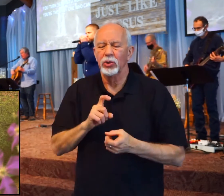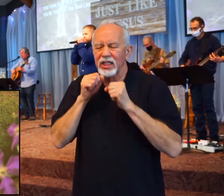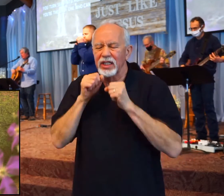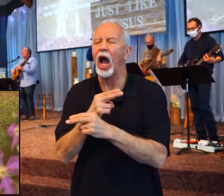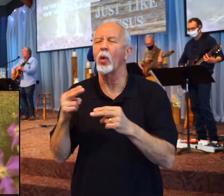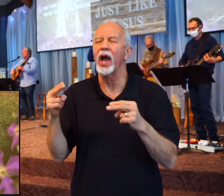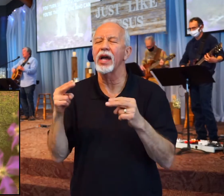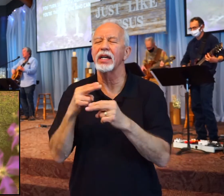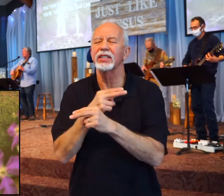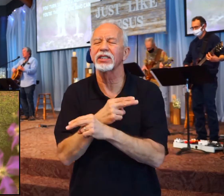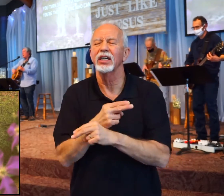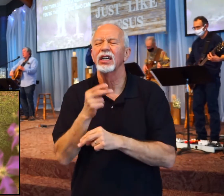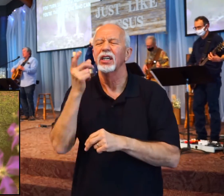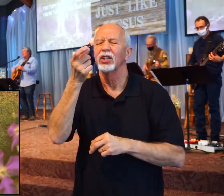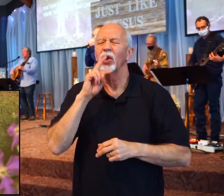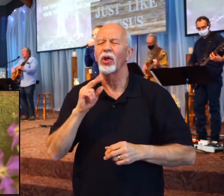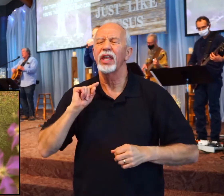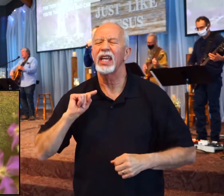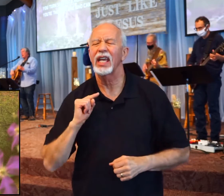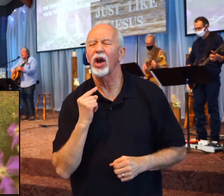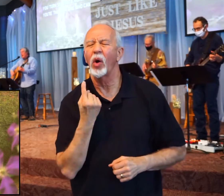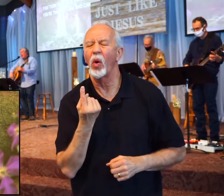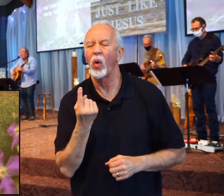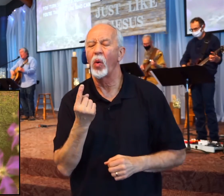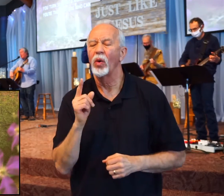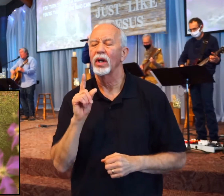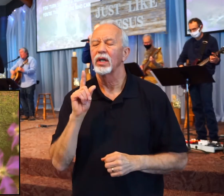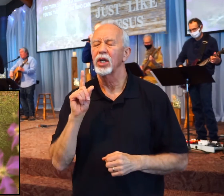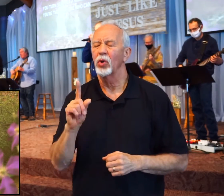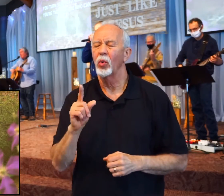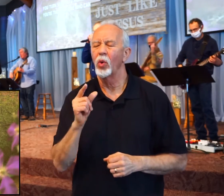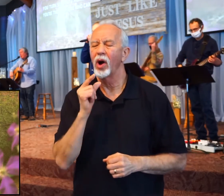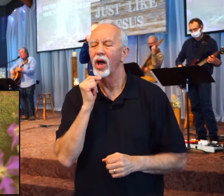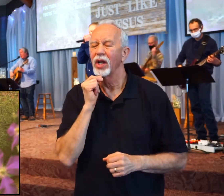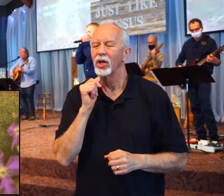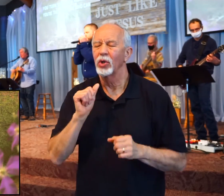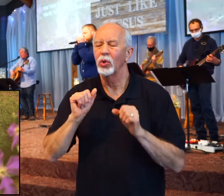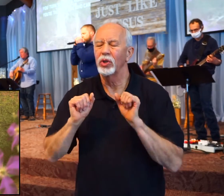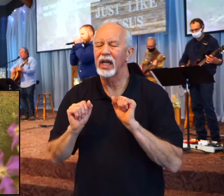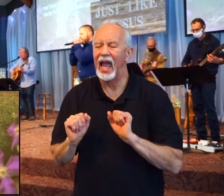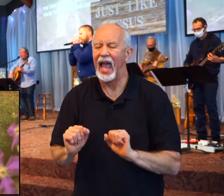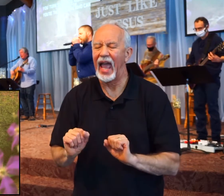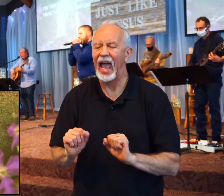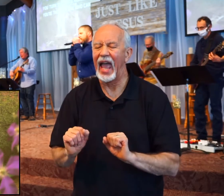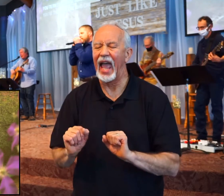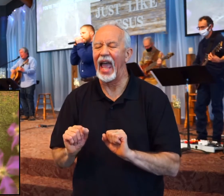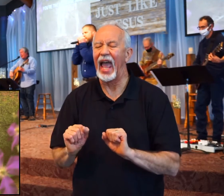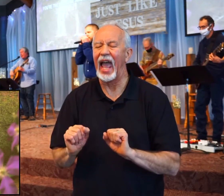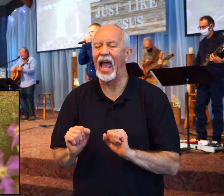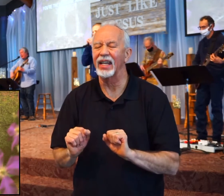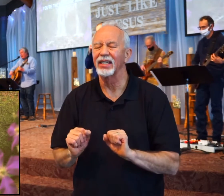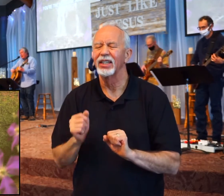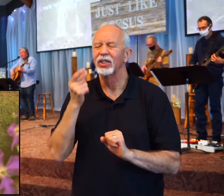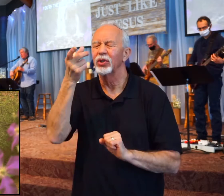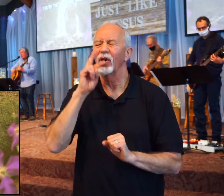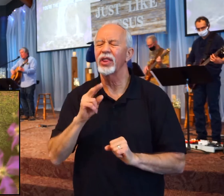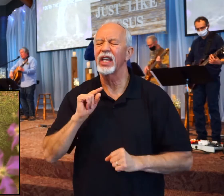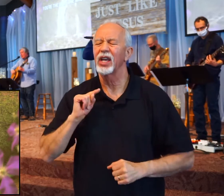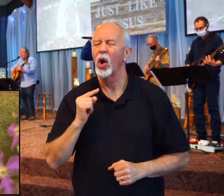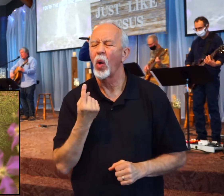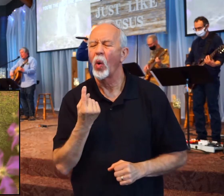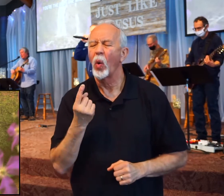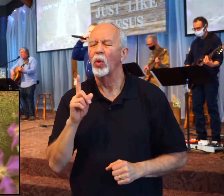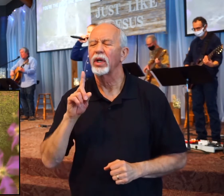You turn graves. You're the only one who can. You're